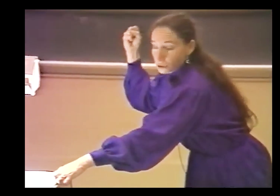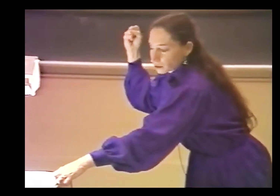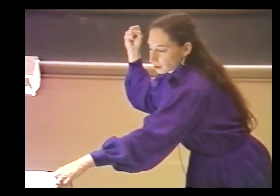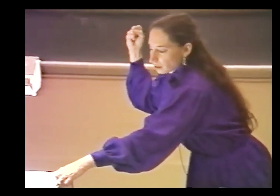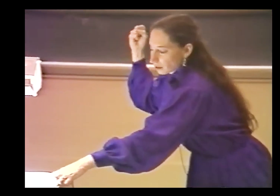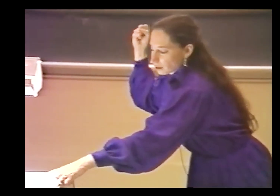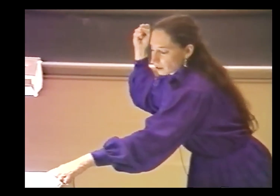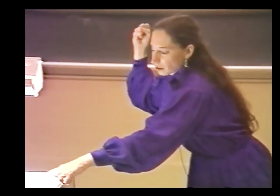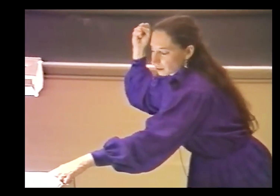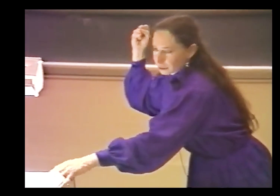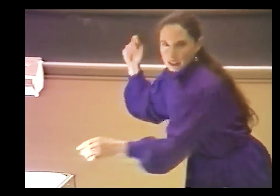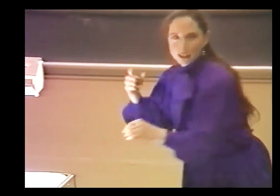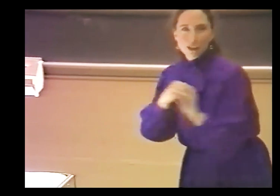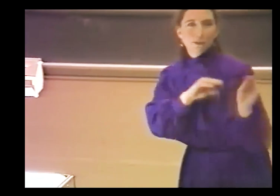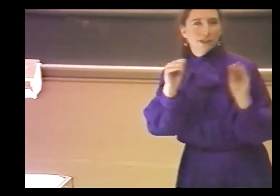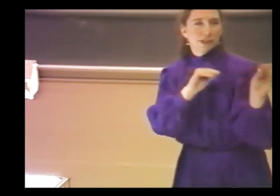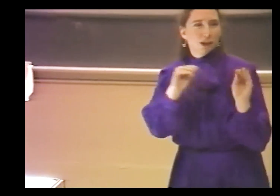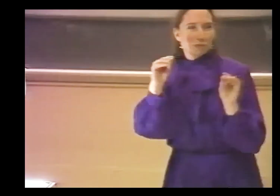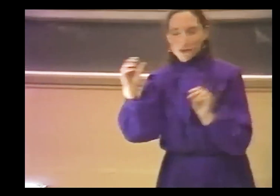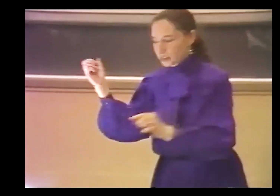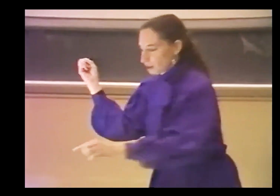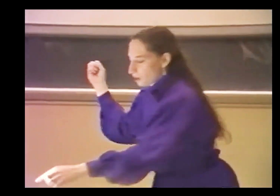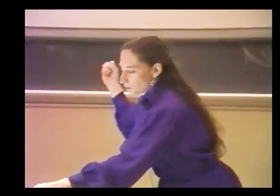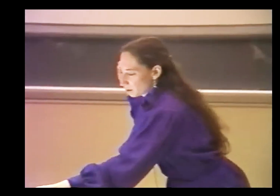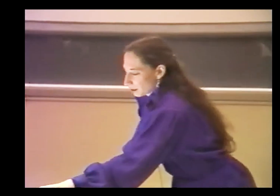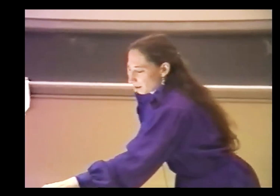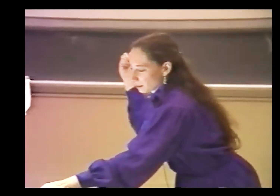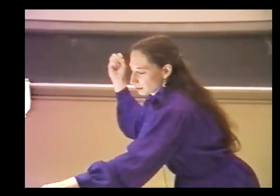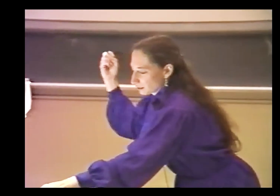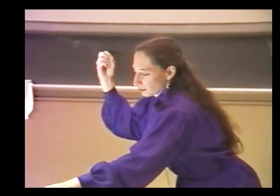hold, I'll do it in slow motion, hold,